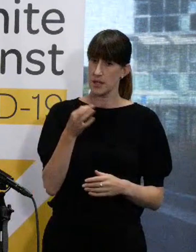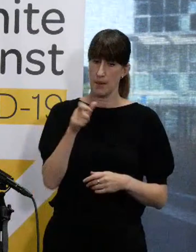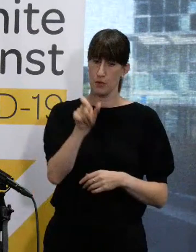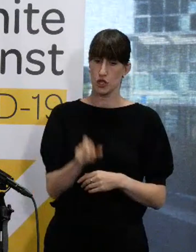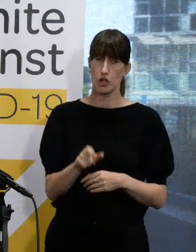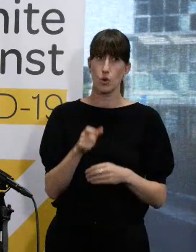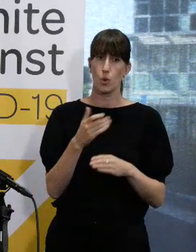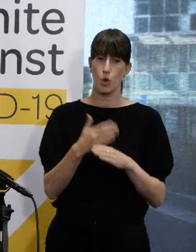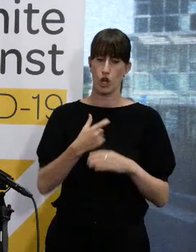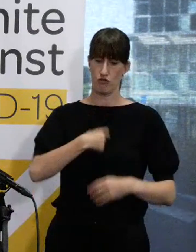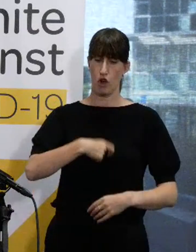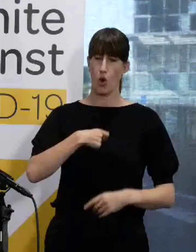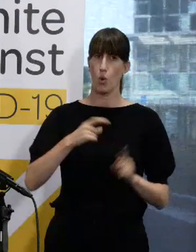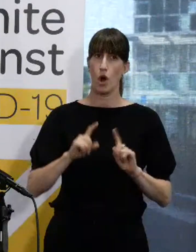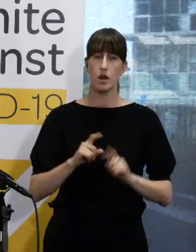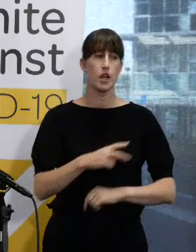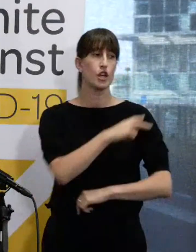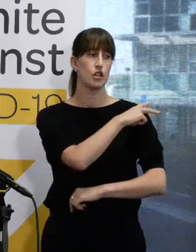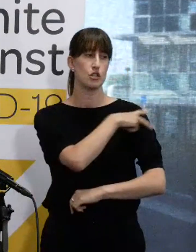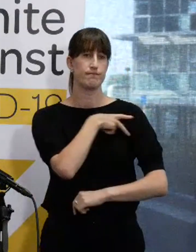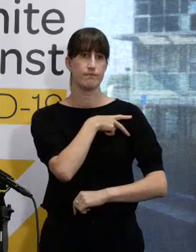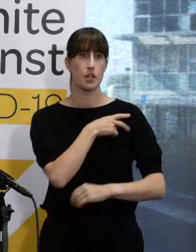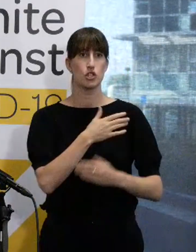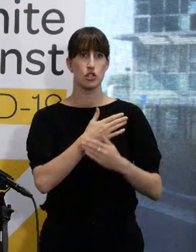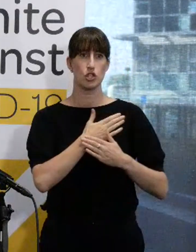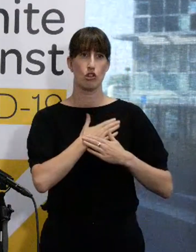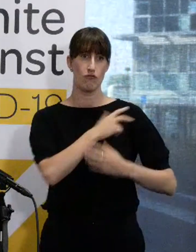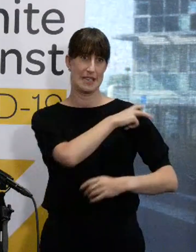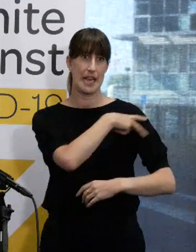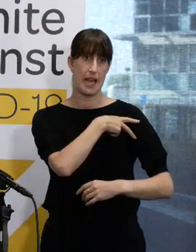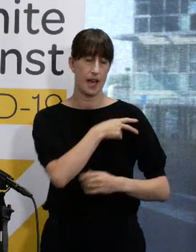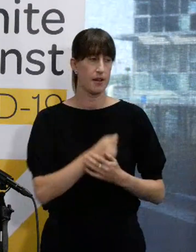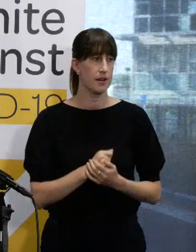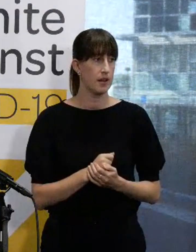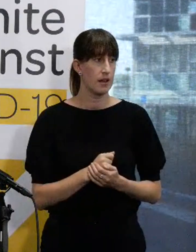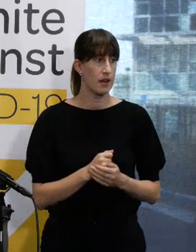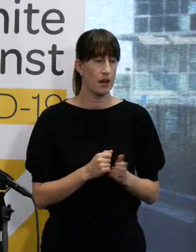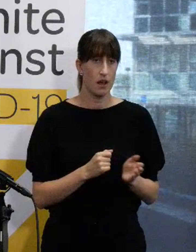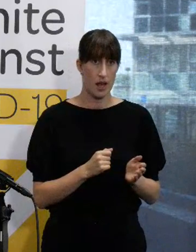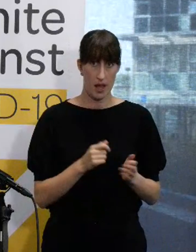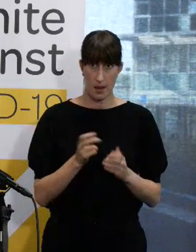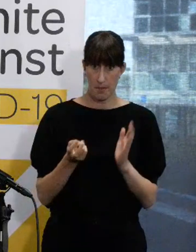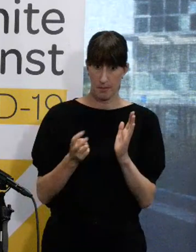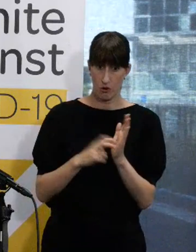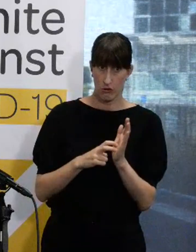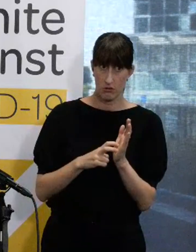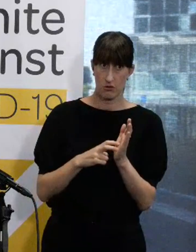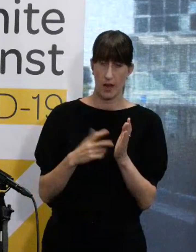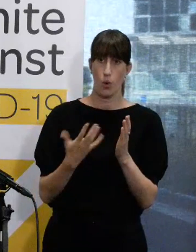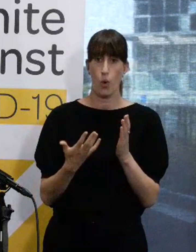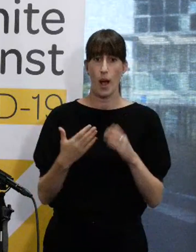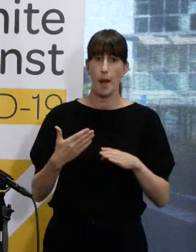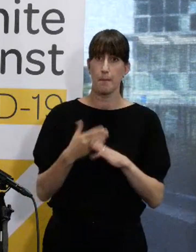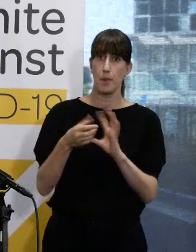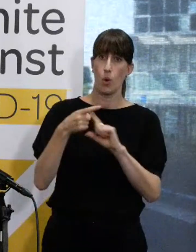he government employed or contracted? I don't know that for certain. And how long has he worked in the facility?